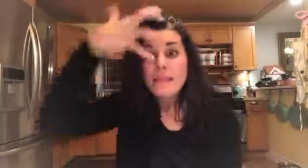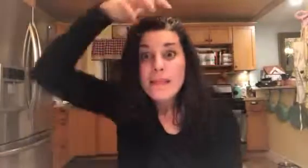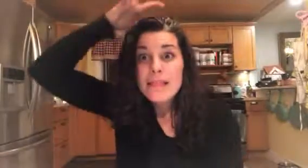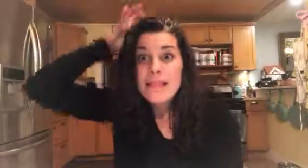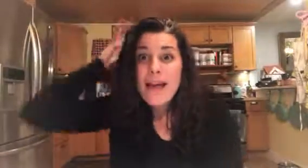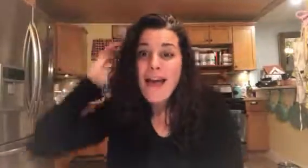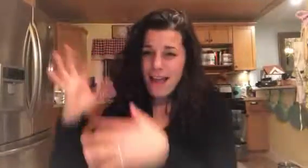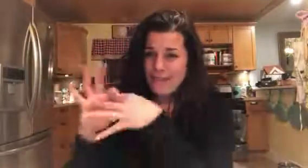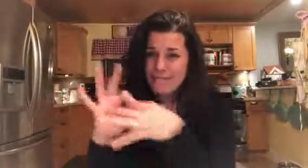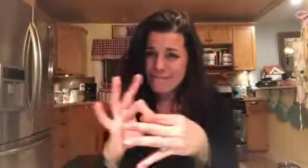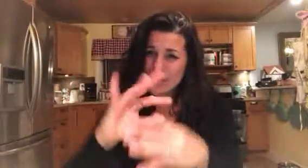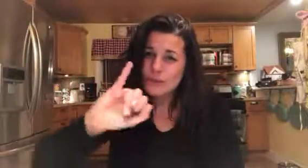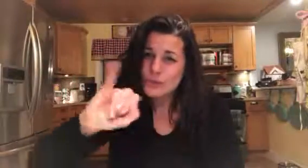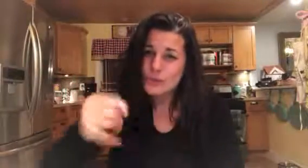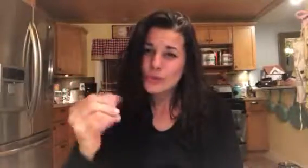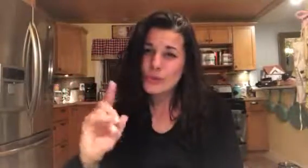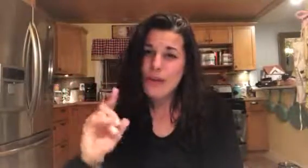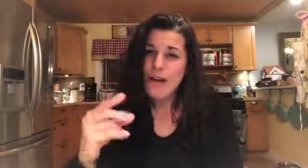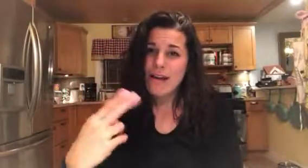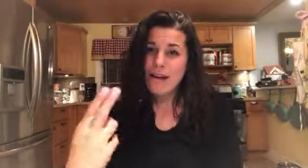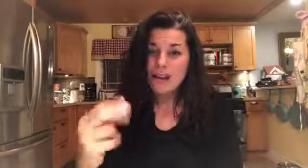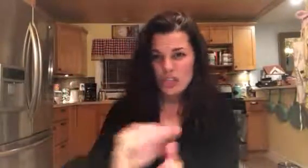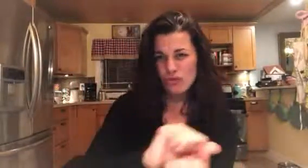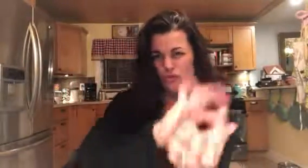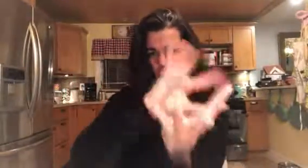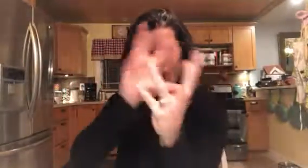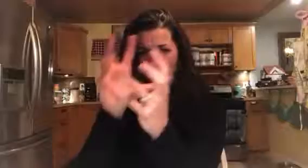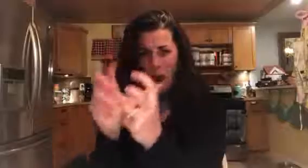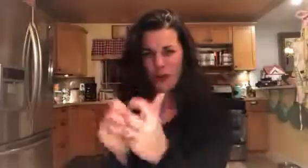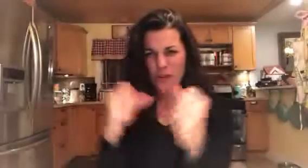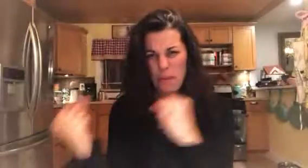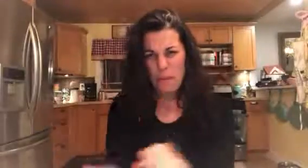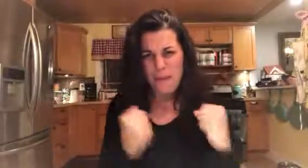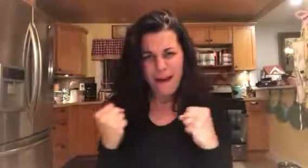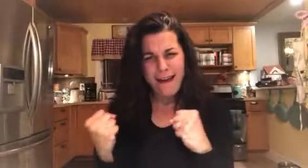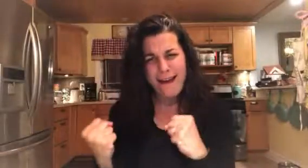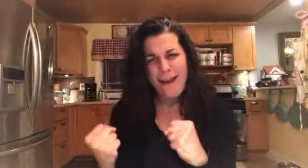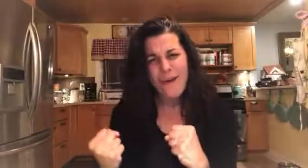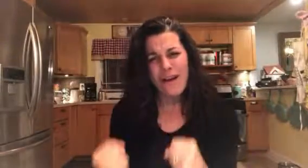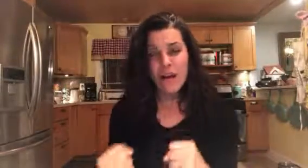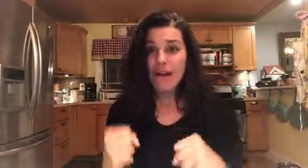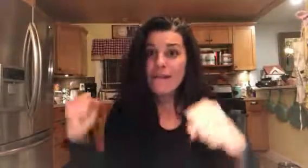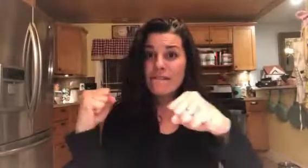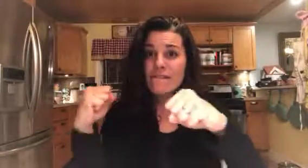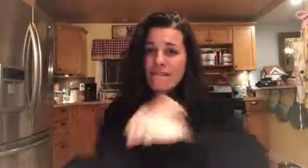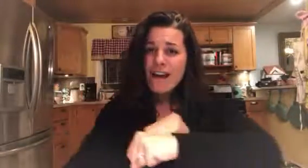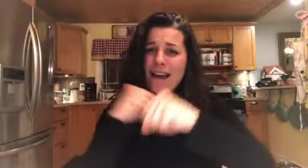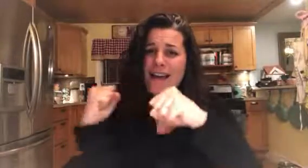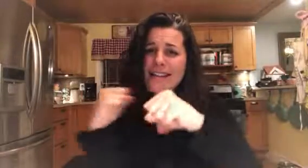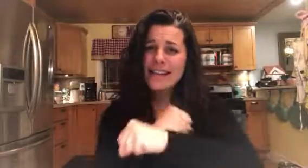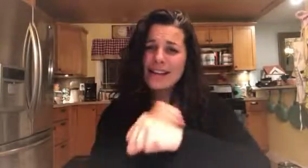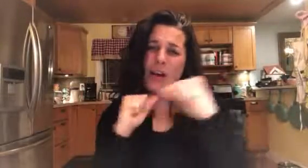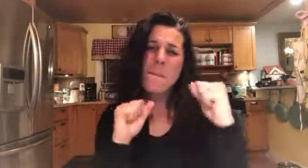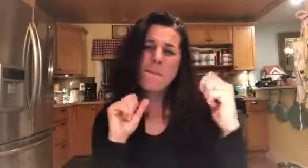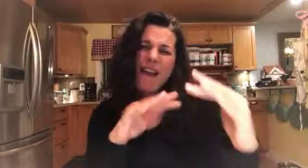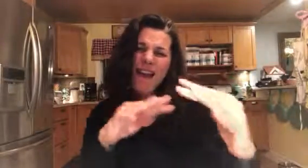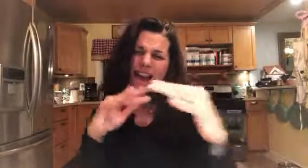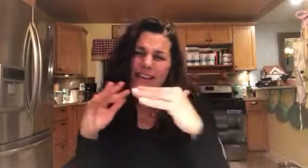the Lion of Judah. He's roaring with power and fighting our